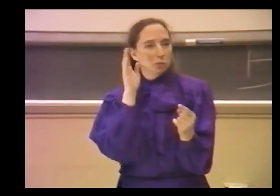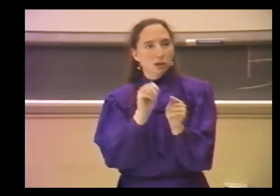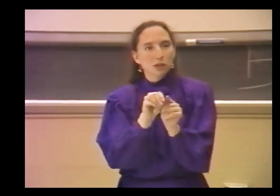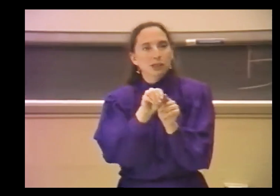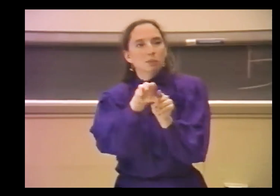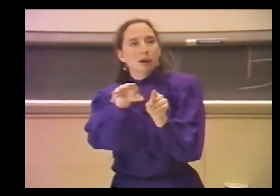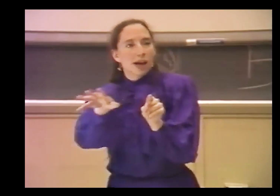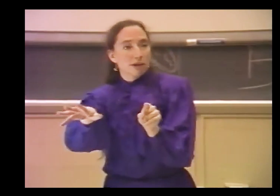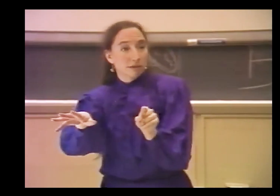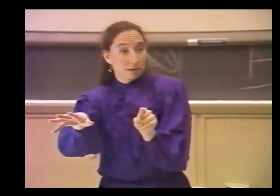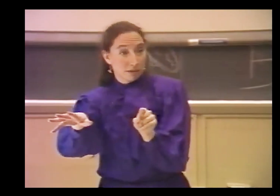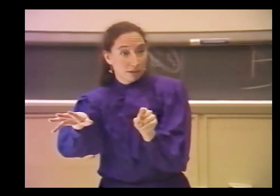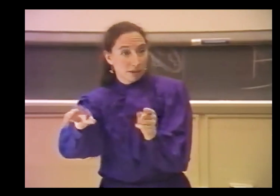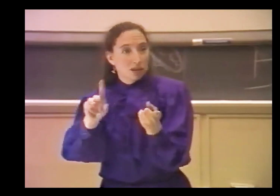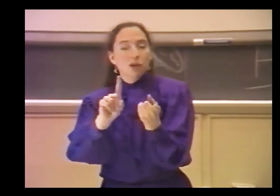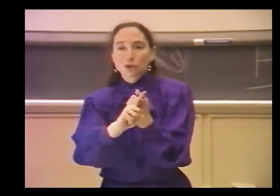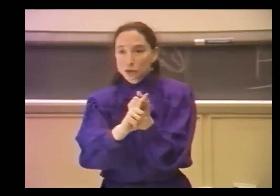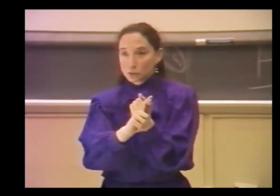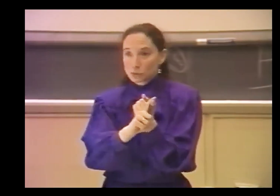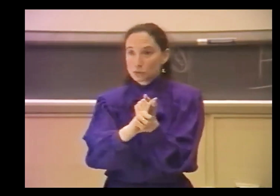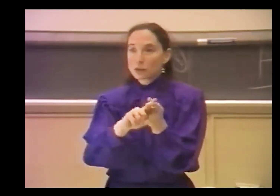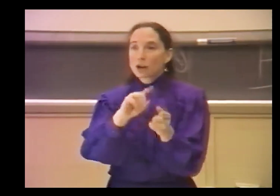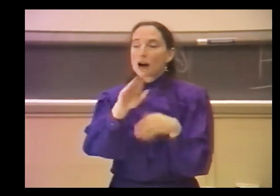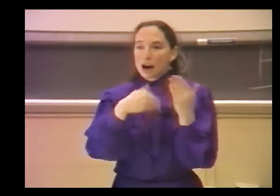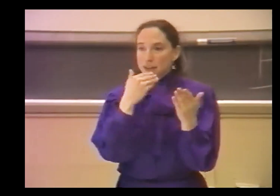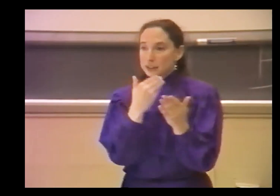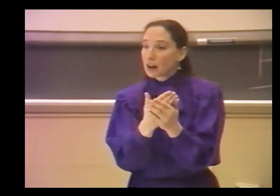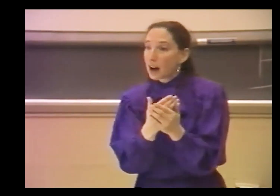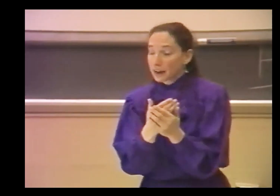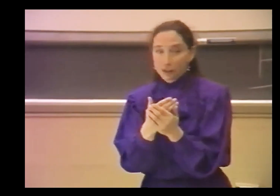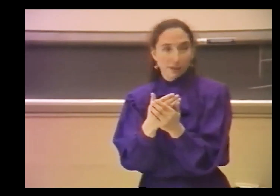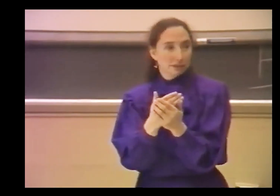will spread to an entire